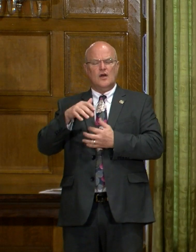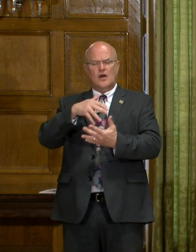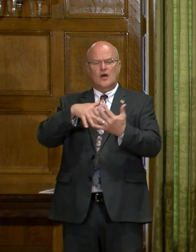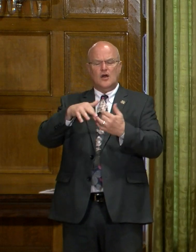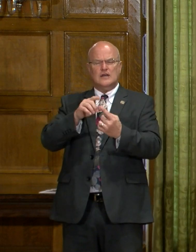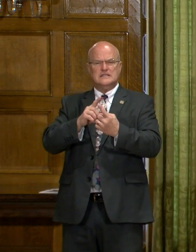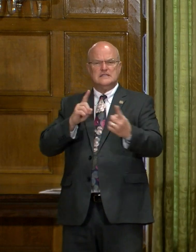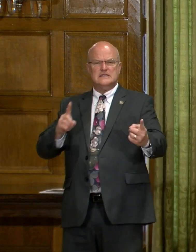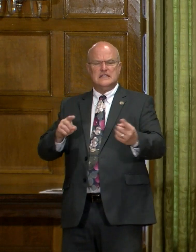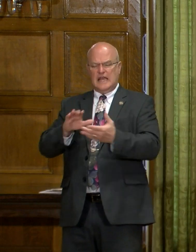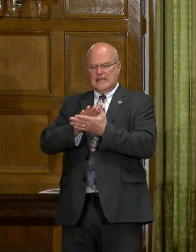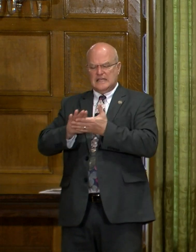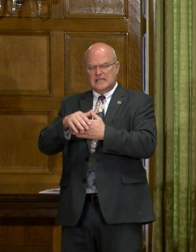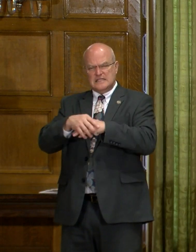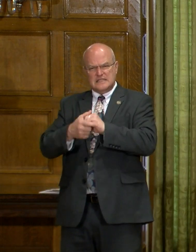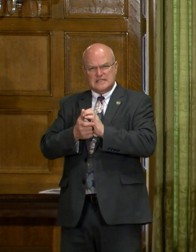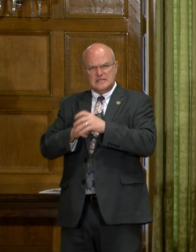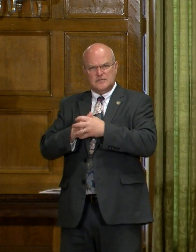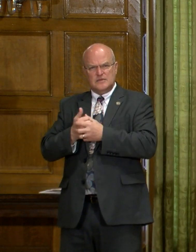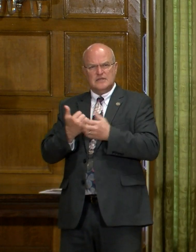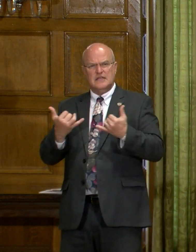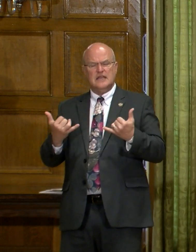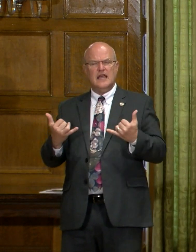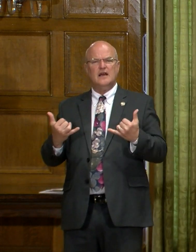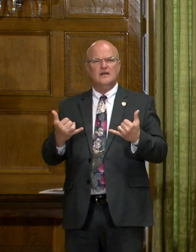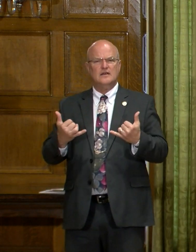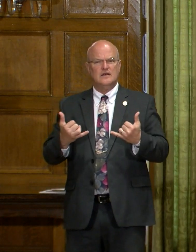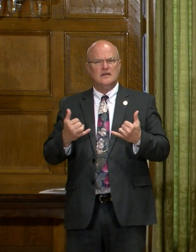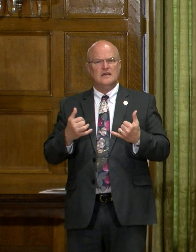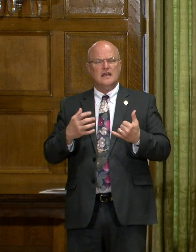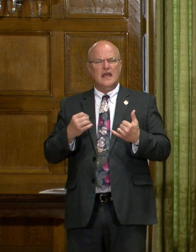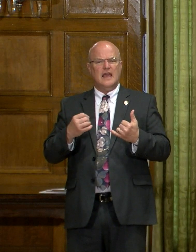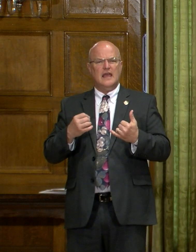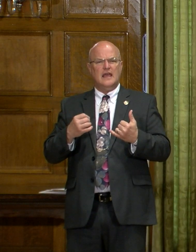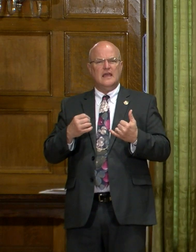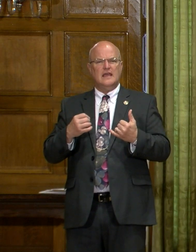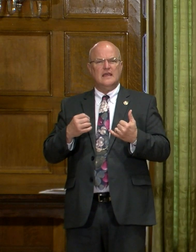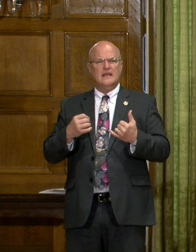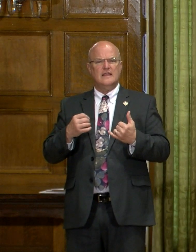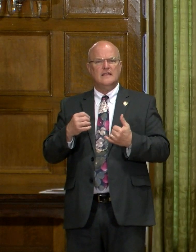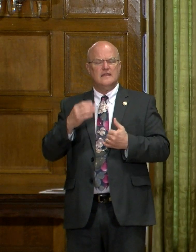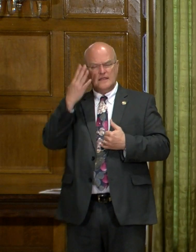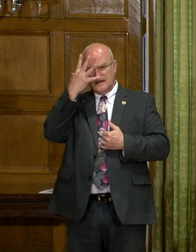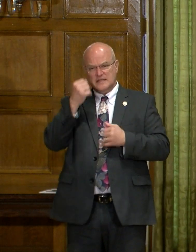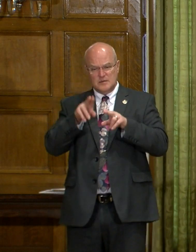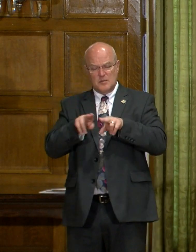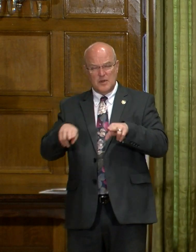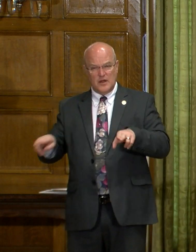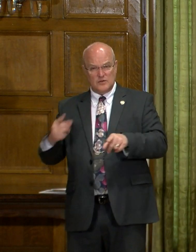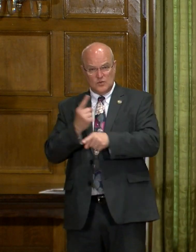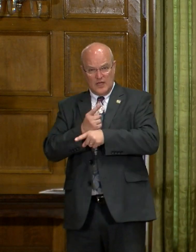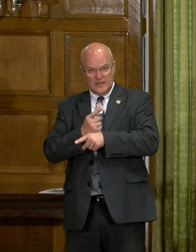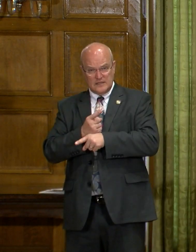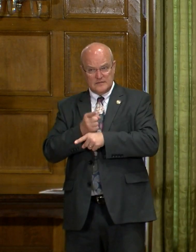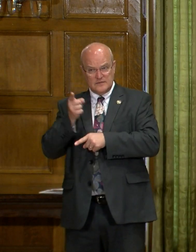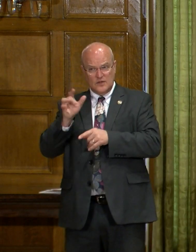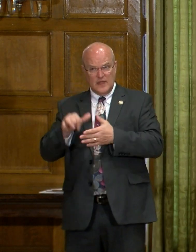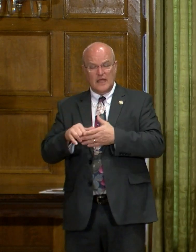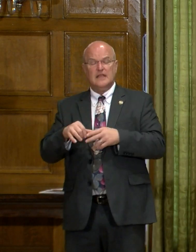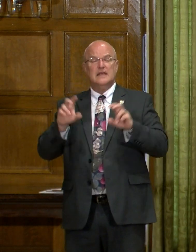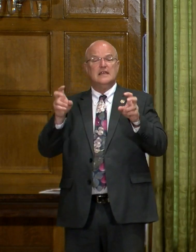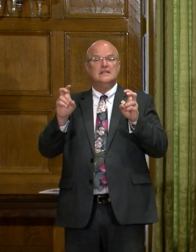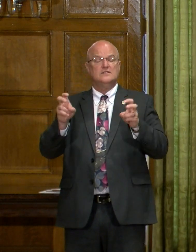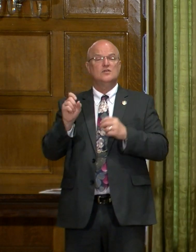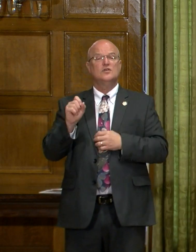masks, and cleansing practices is now in place in all the barracks, sir? Yes.